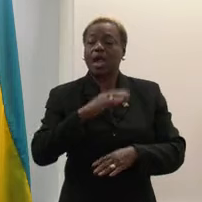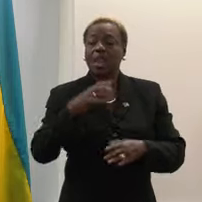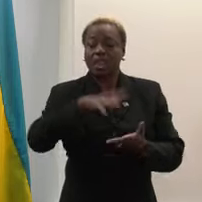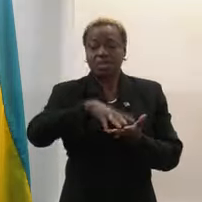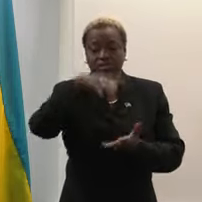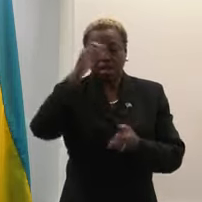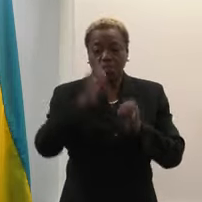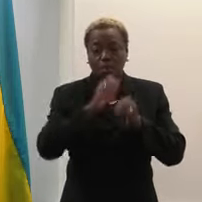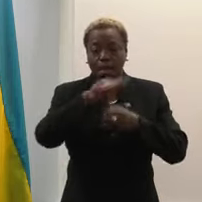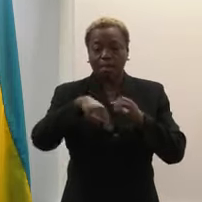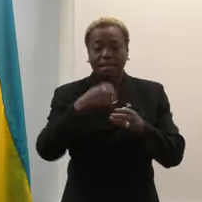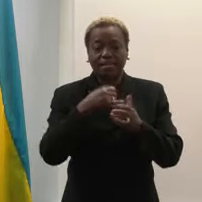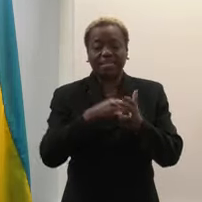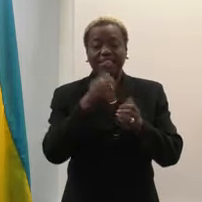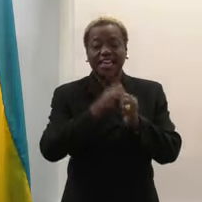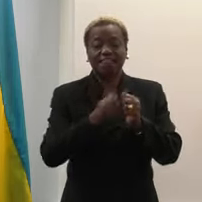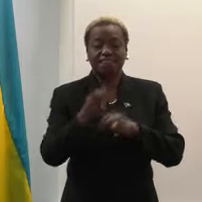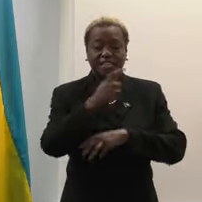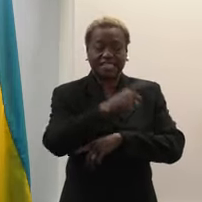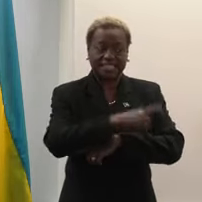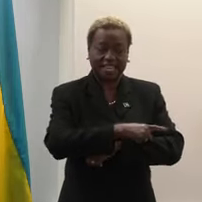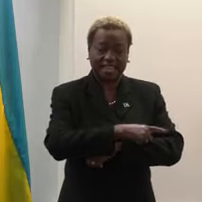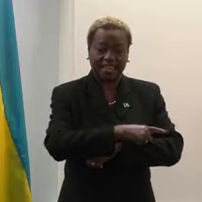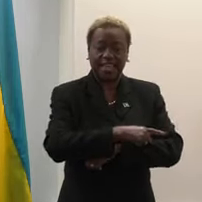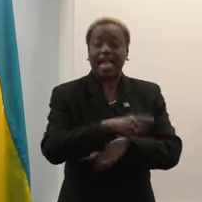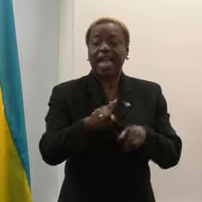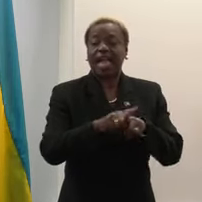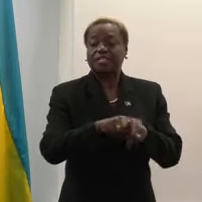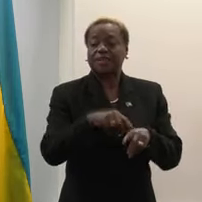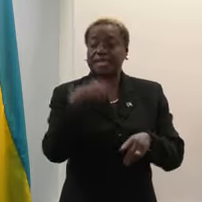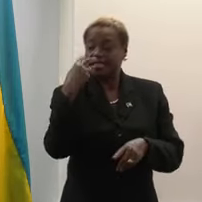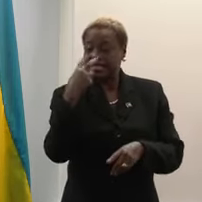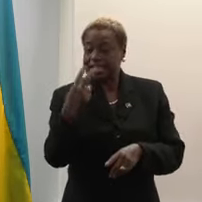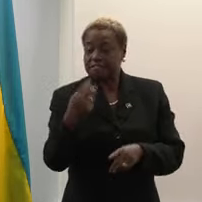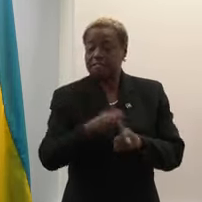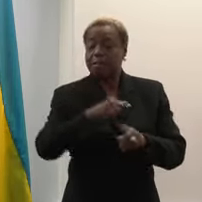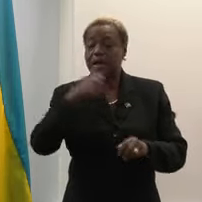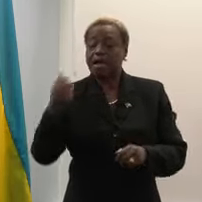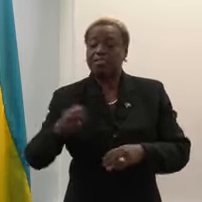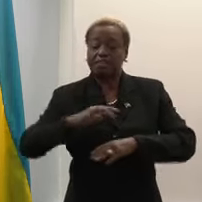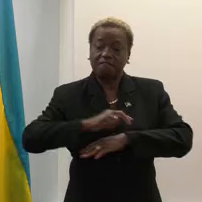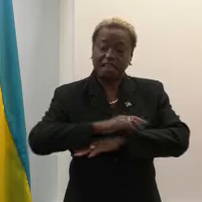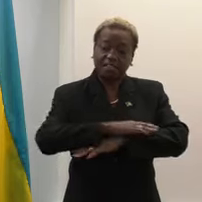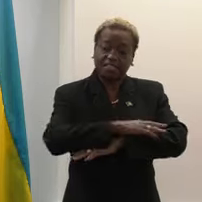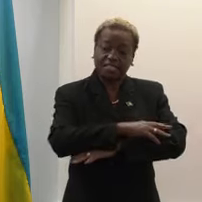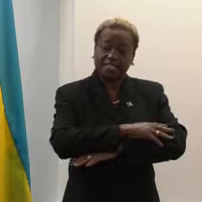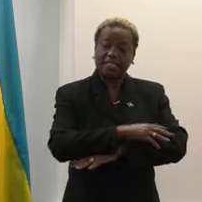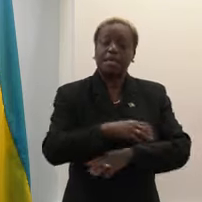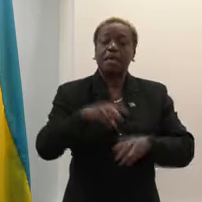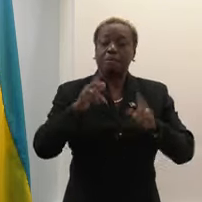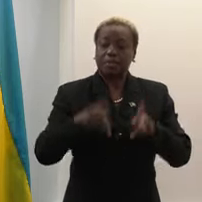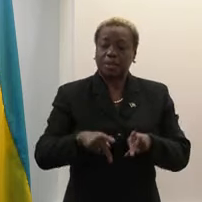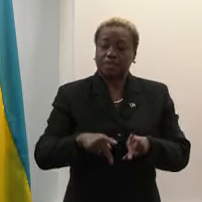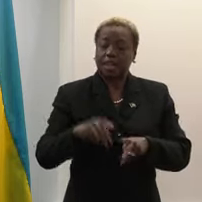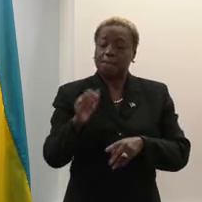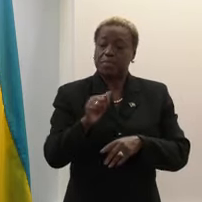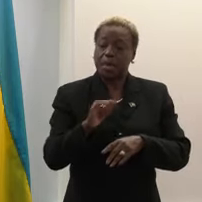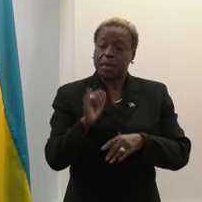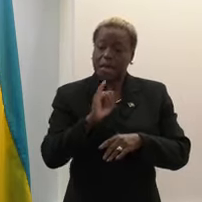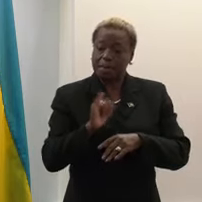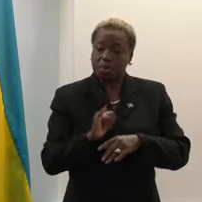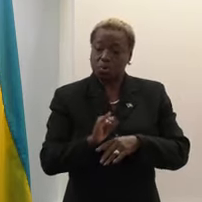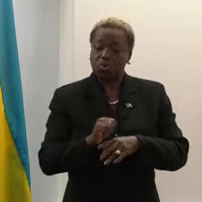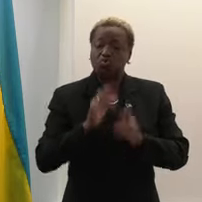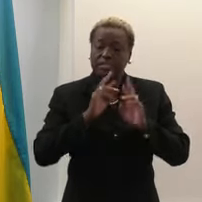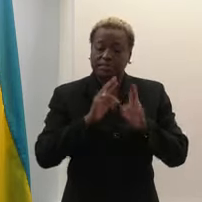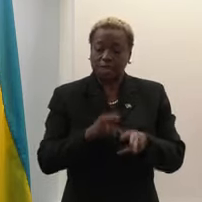every day. Certainly, as we can see from other viruses of this kind, people will develop an immune response after